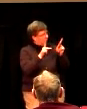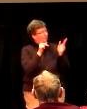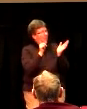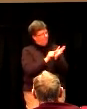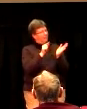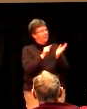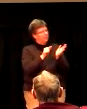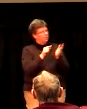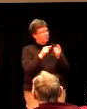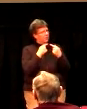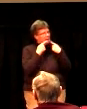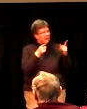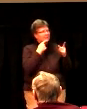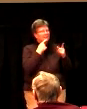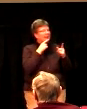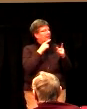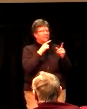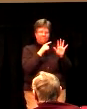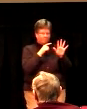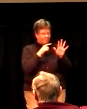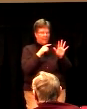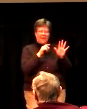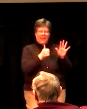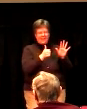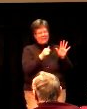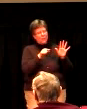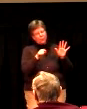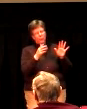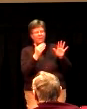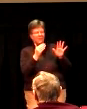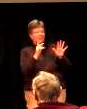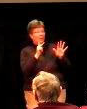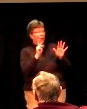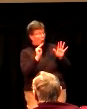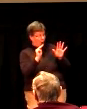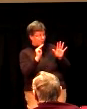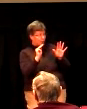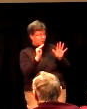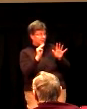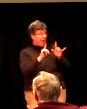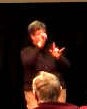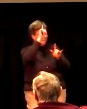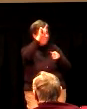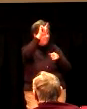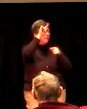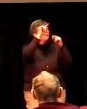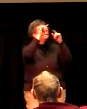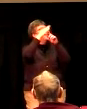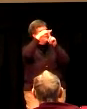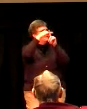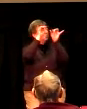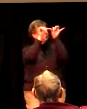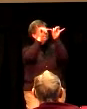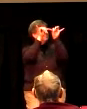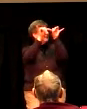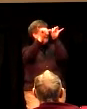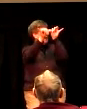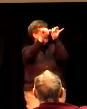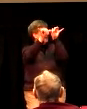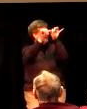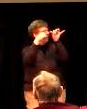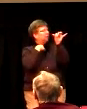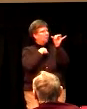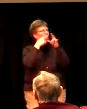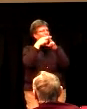fact that between 10 and 15 kilometers in the atmosphere, the temperature stayed the same, and then it actually started to warm up. And we now call